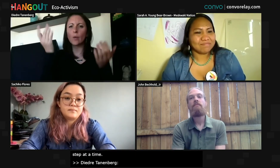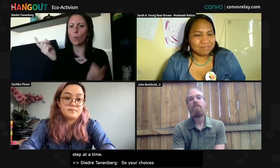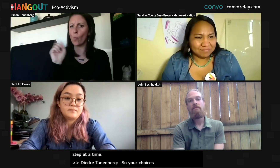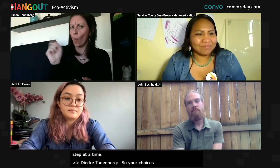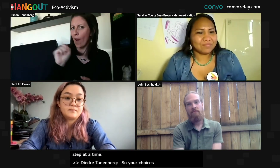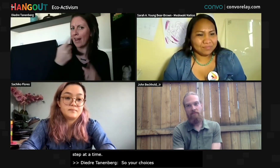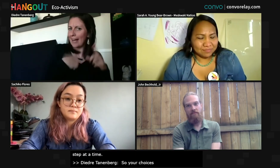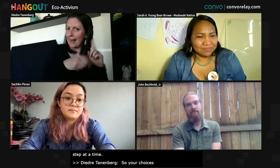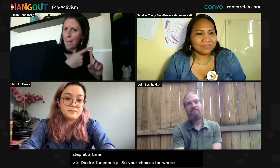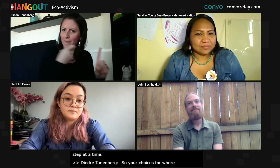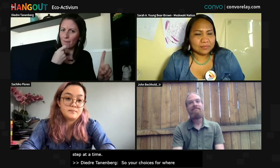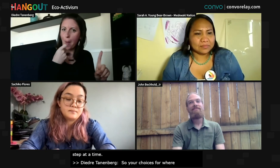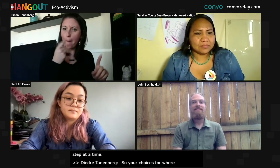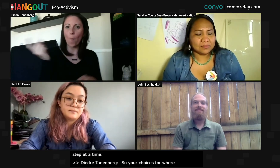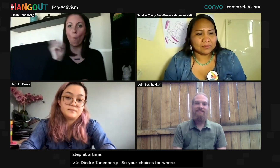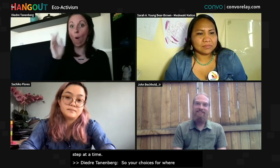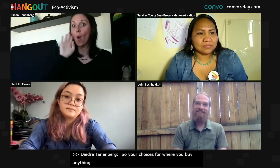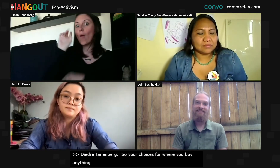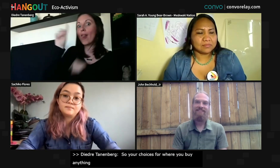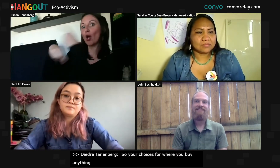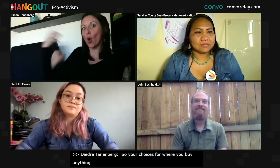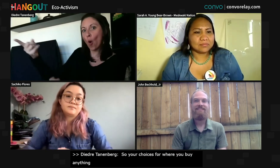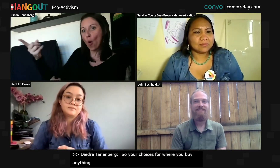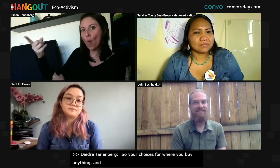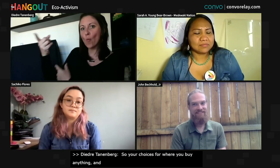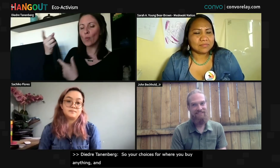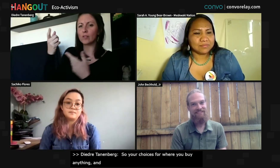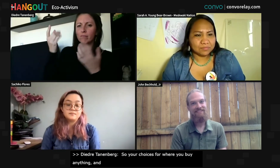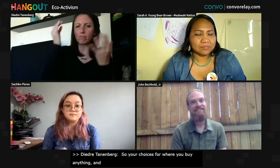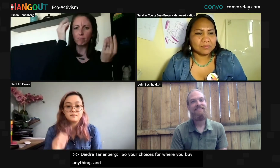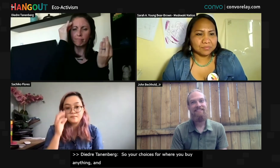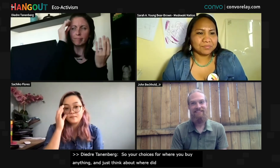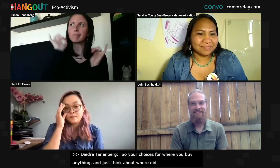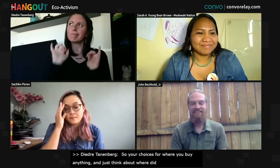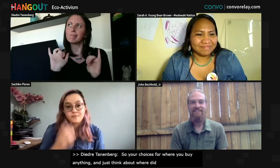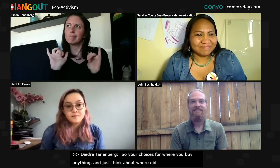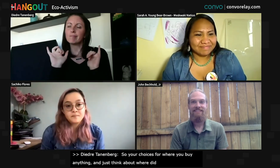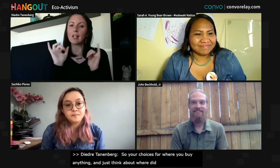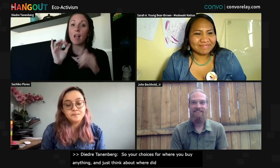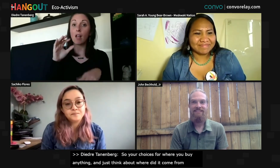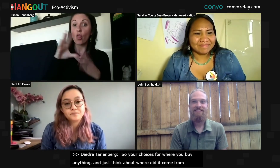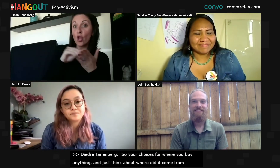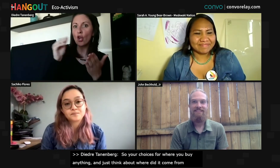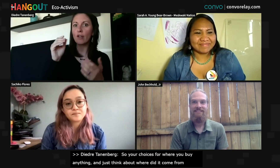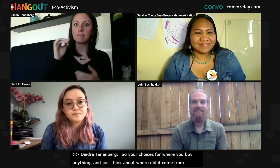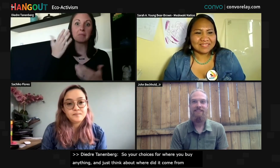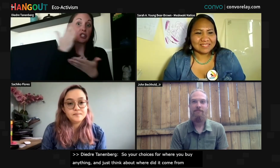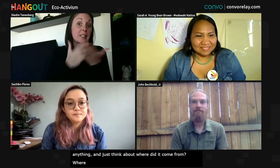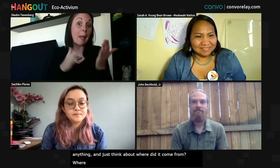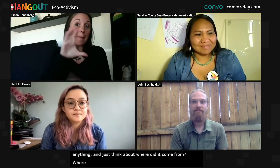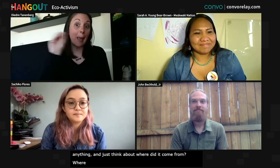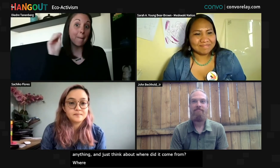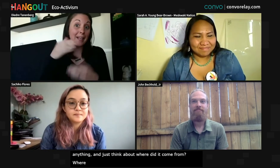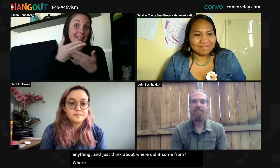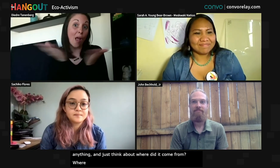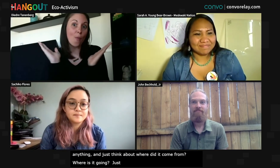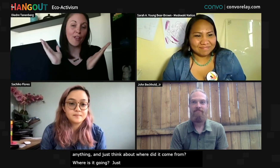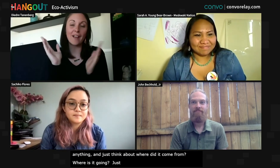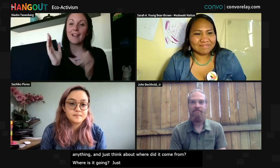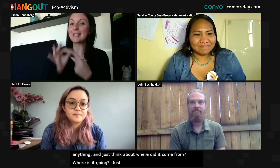buy anything, I mean, just think about, where did it come from? Where is it going? Just stopping to think about these things, learning that